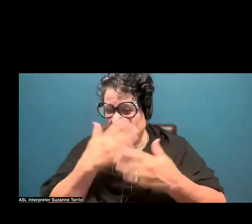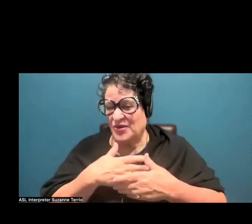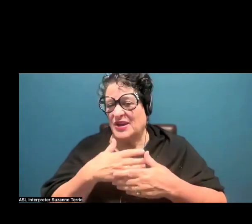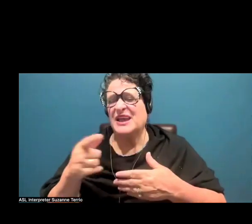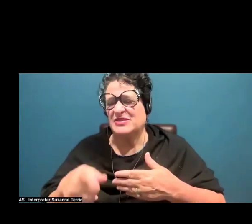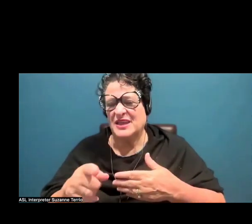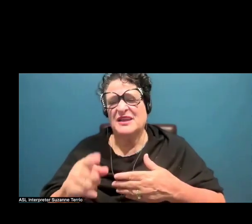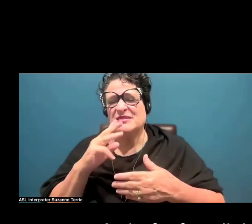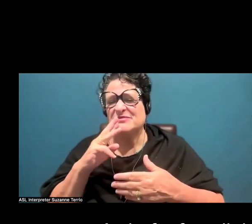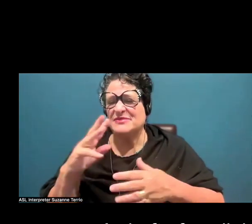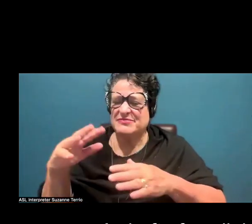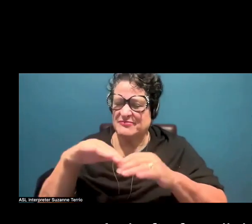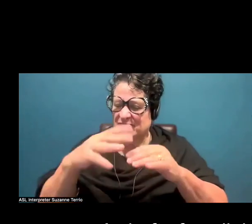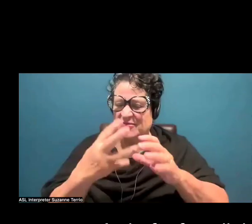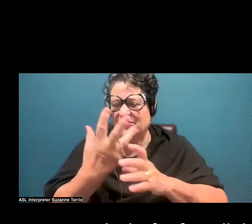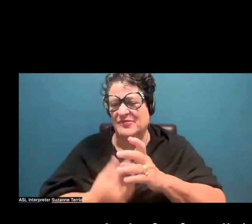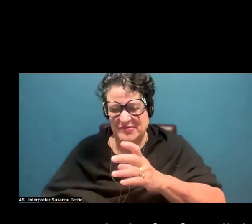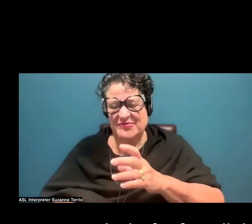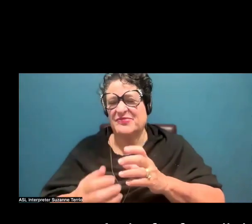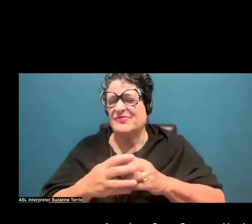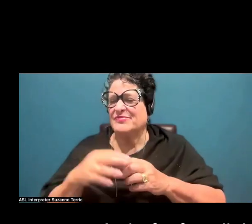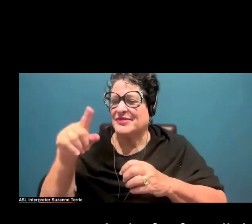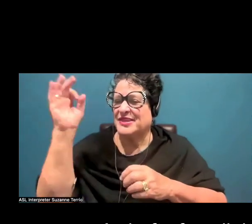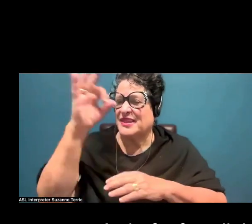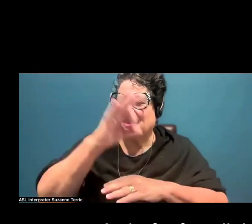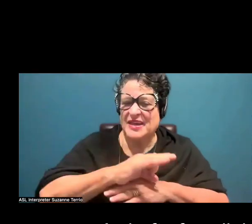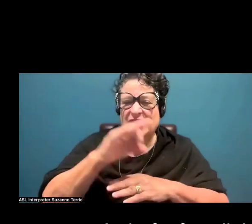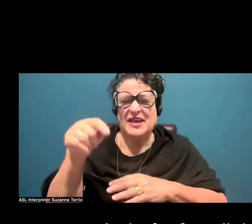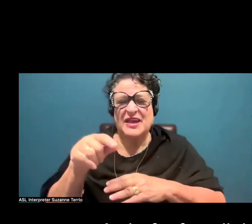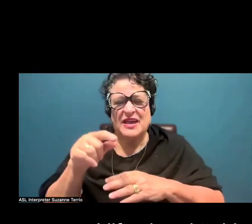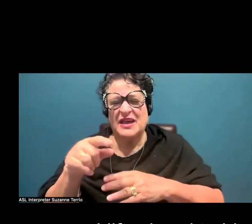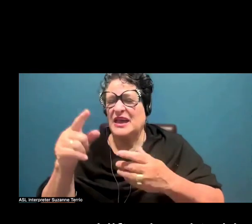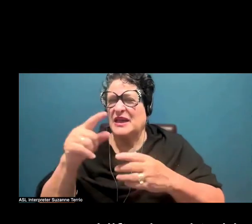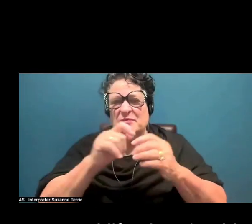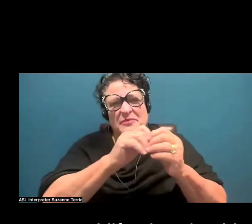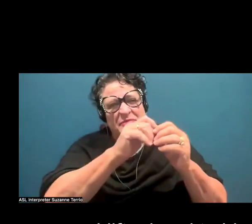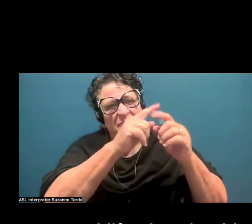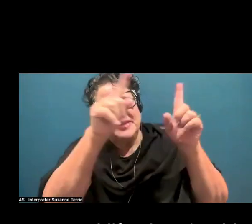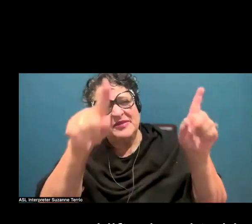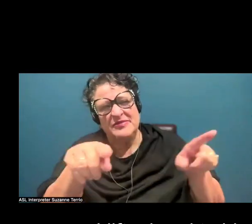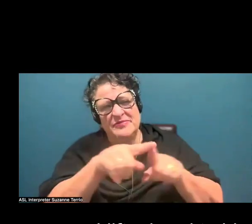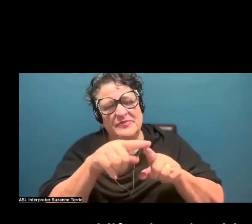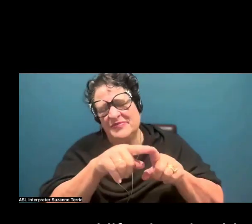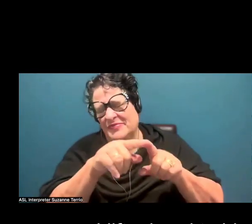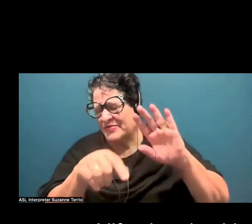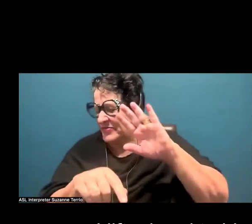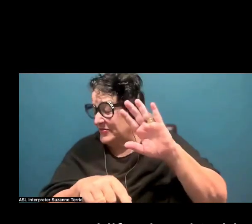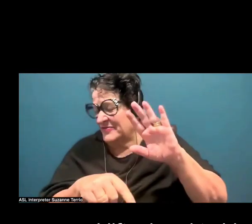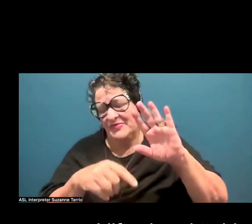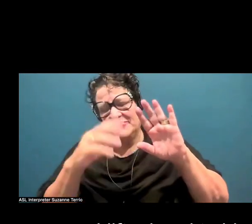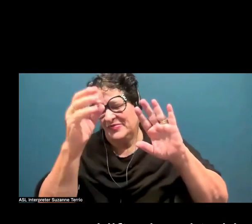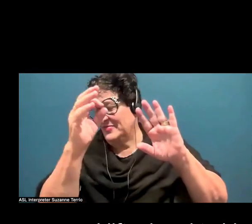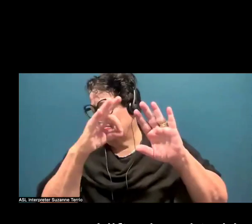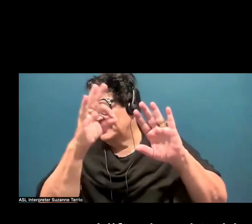whole. Mm. A shaft of sunlight sneaks past the corner of the billboard. I lift a hand to block it, blink hard as the